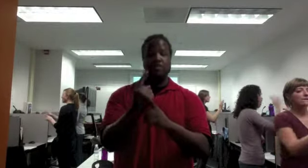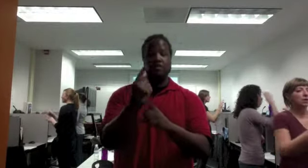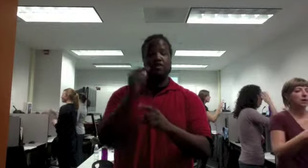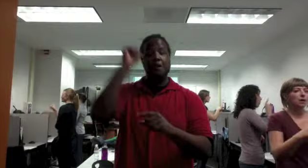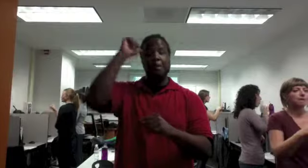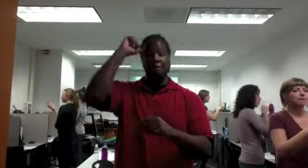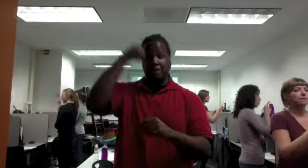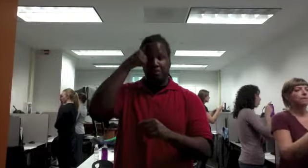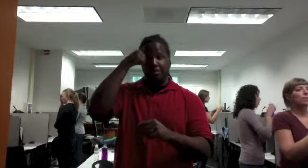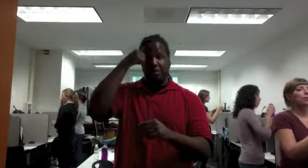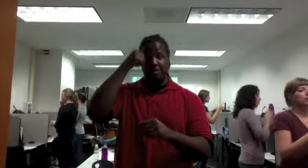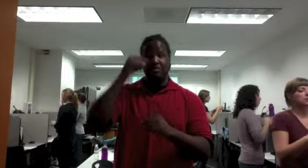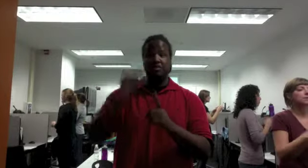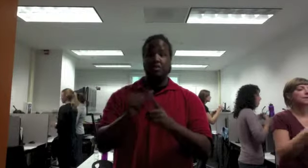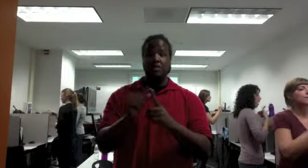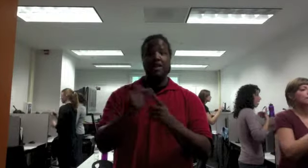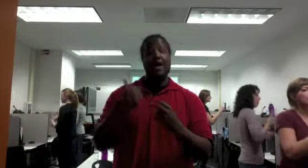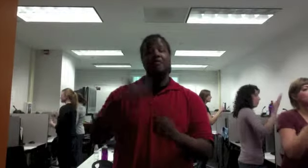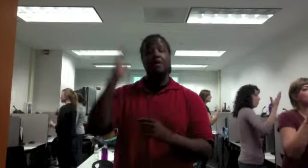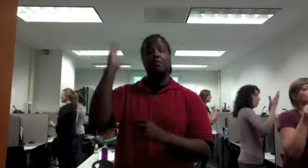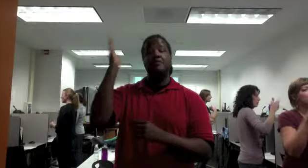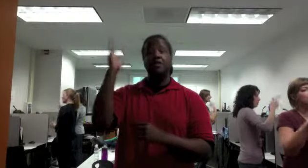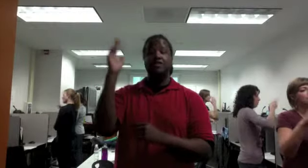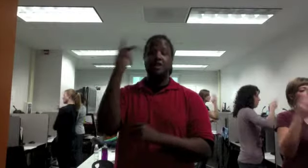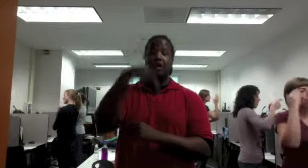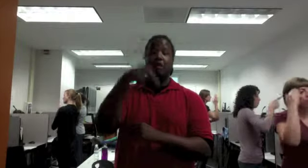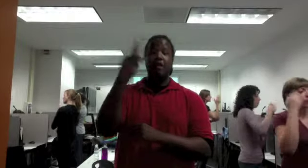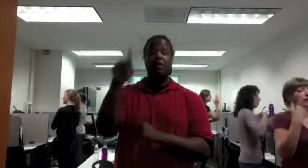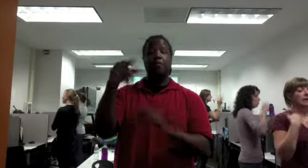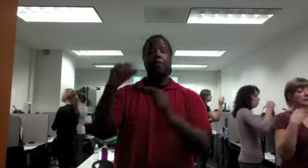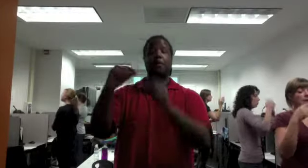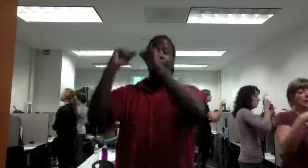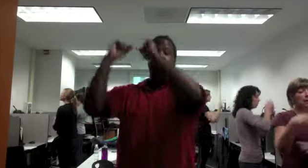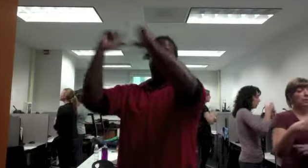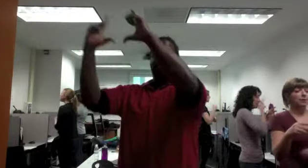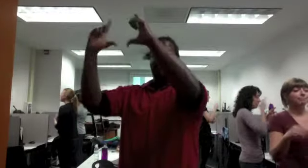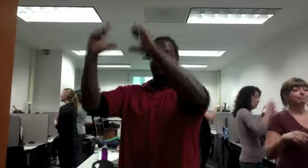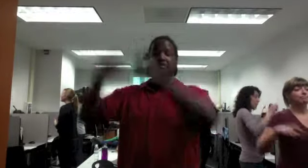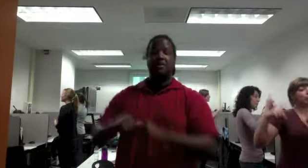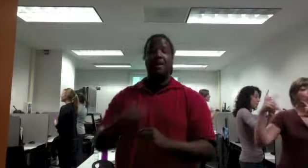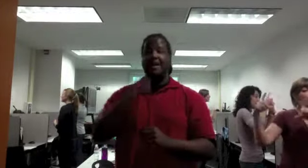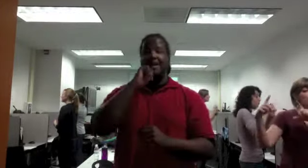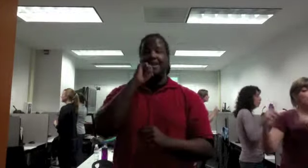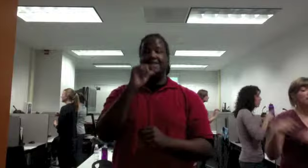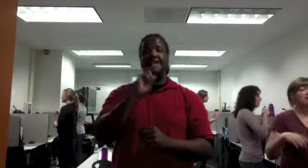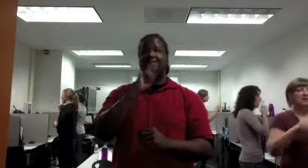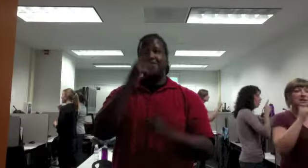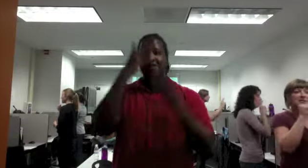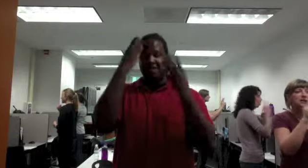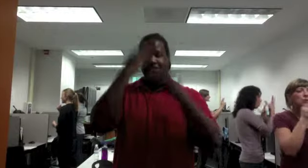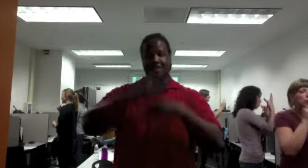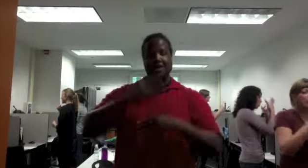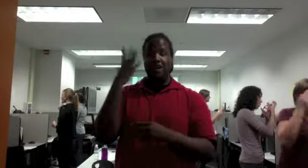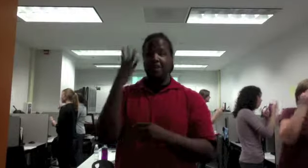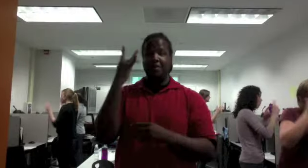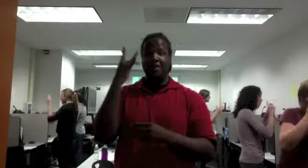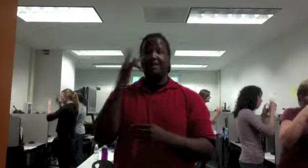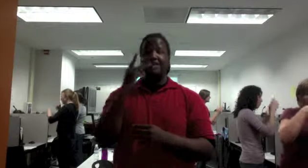So what I've got is a presentation here, PowerPoint. We're going to put it up here. It's not real dark because of the light, but you should be able to see